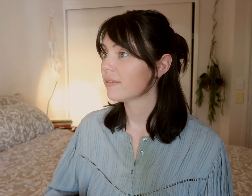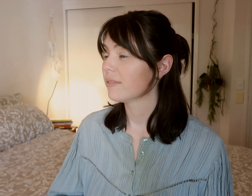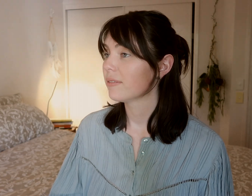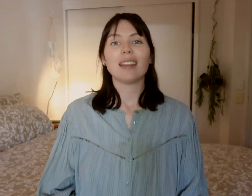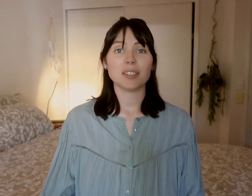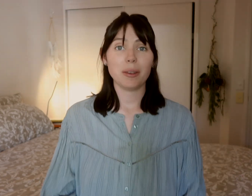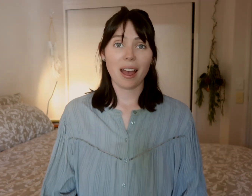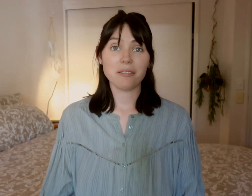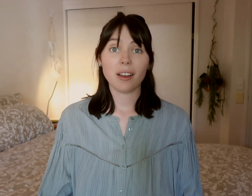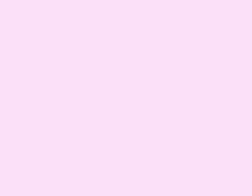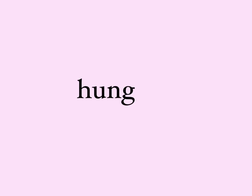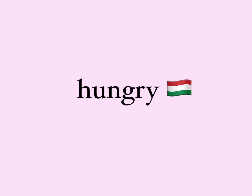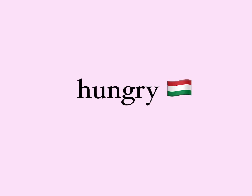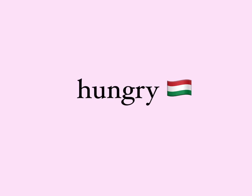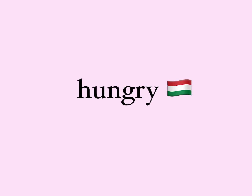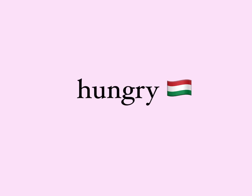Next we have are you hungry?